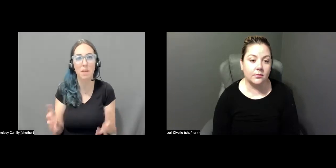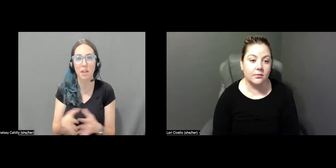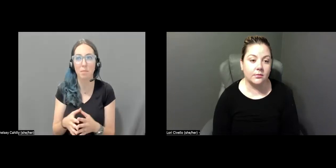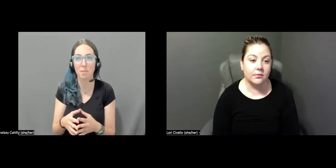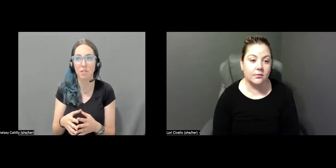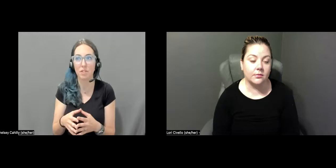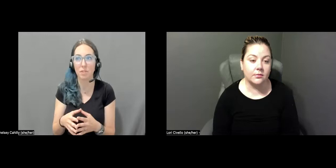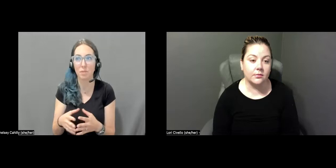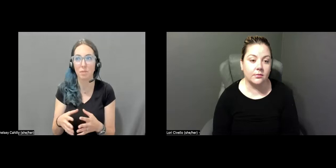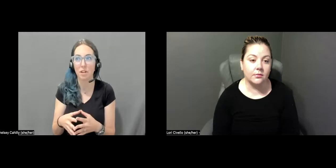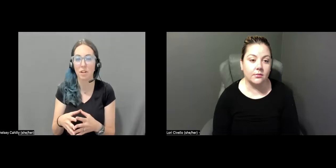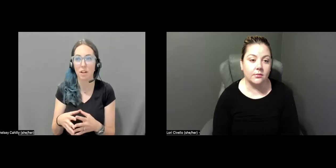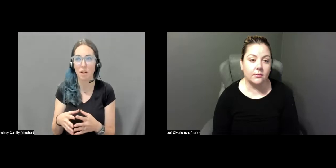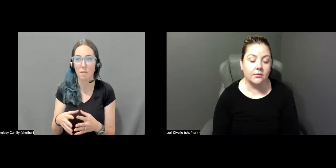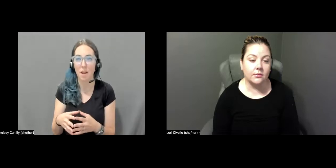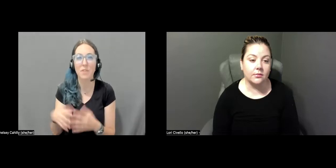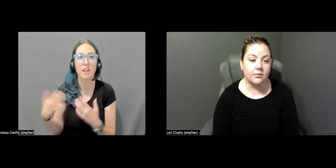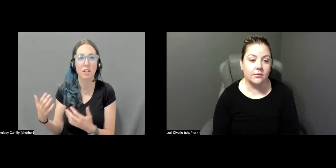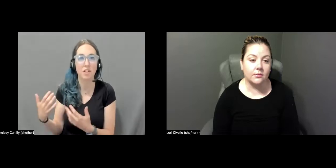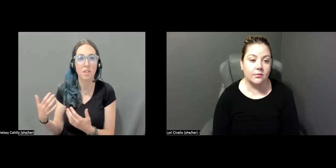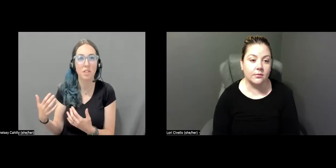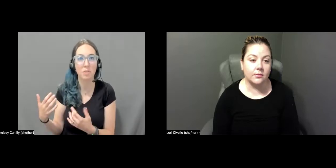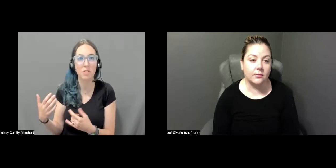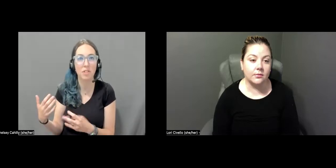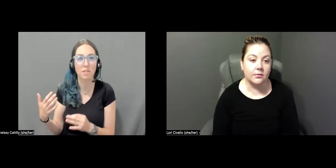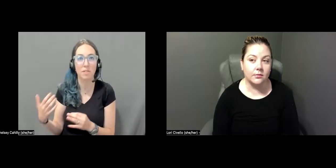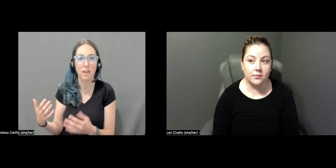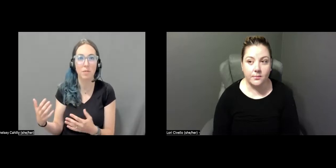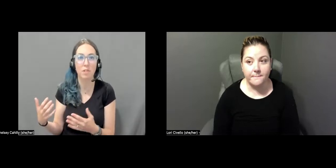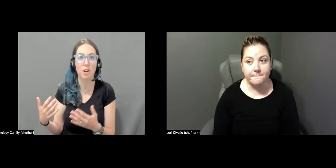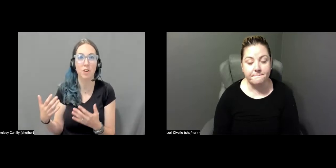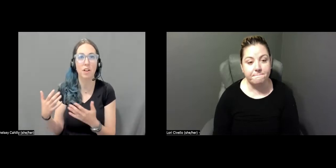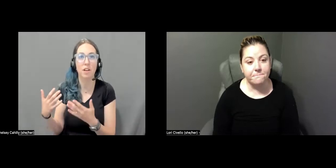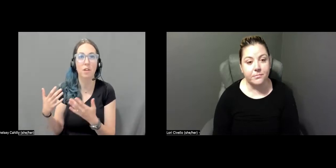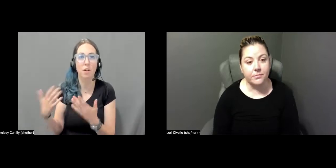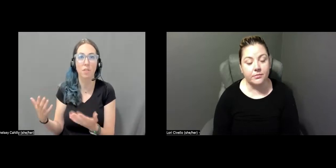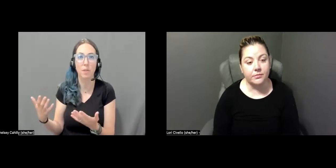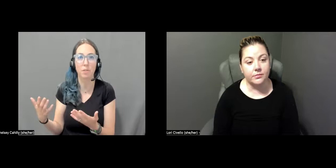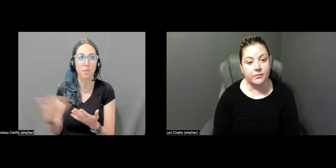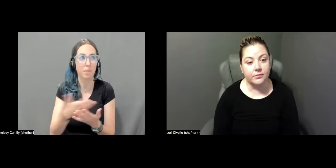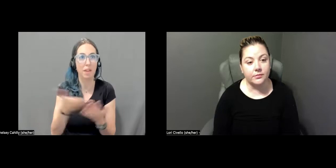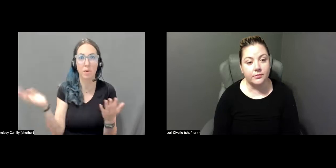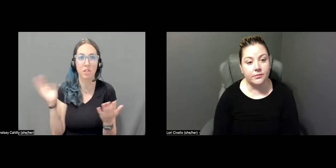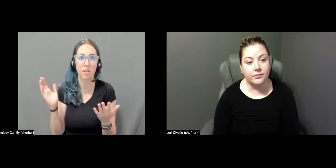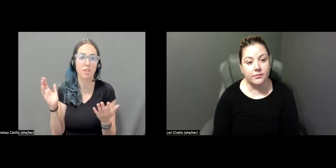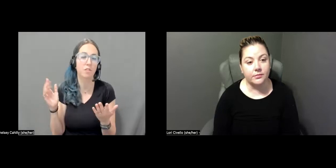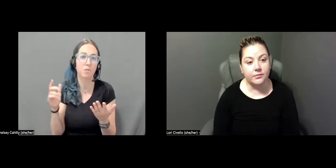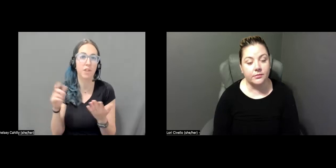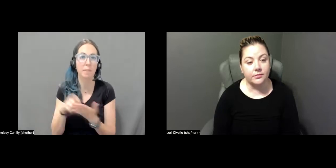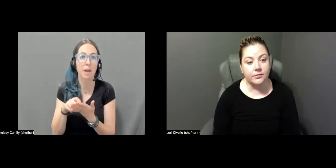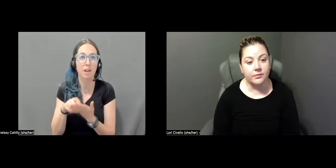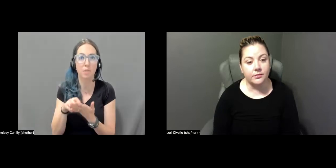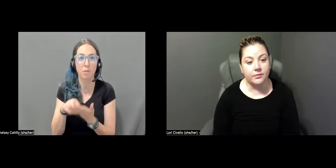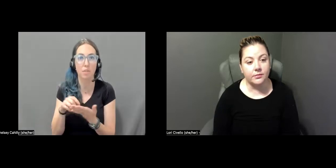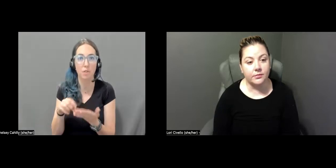thing being able to have a connection with this person through language, where all they were doing with everyone else around us was